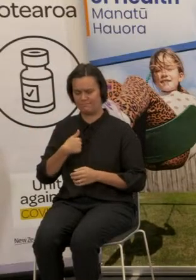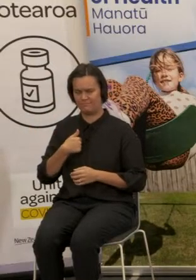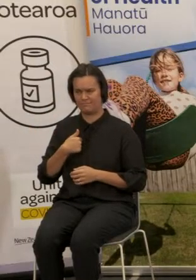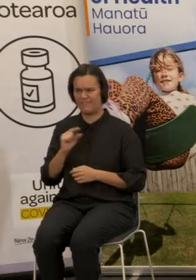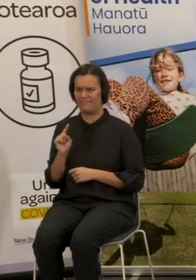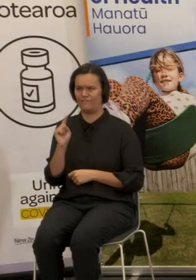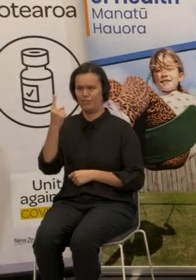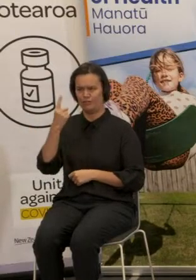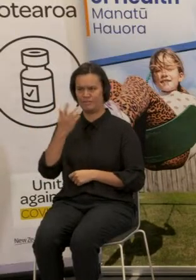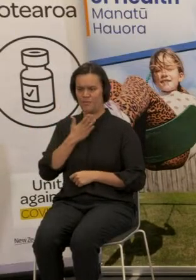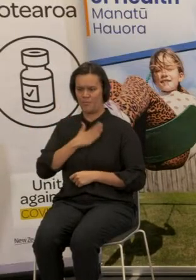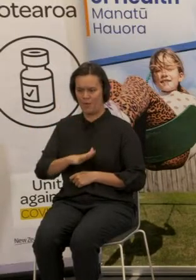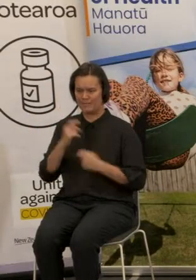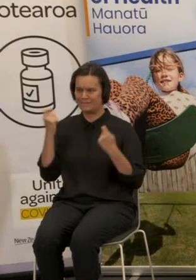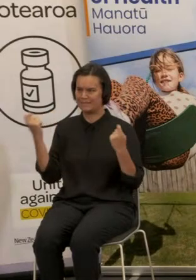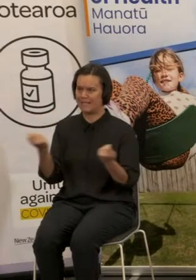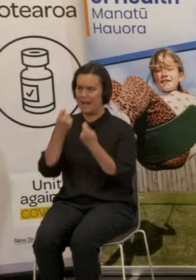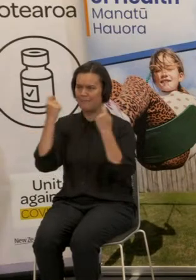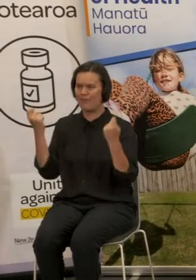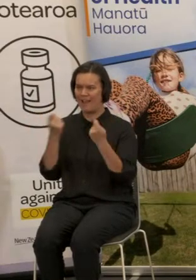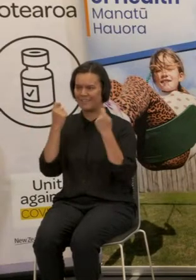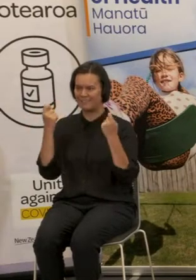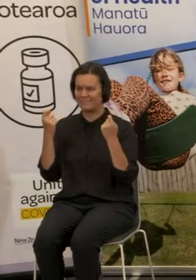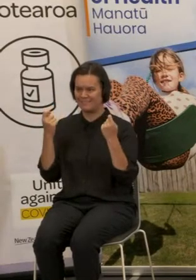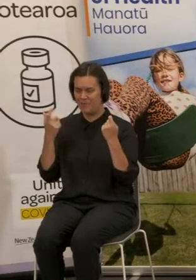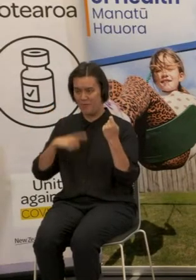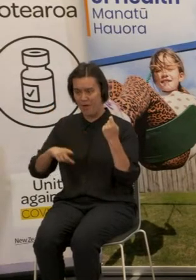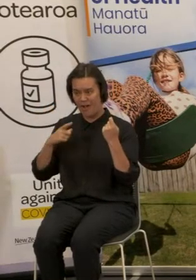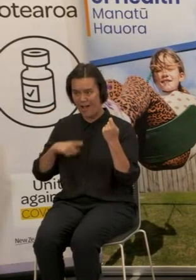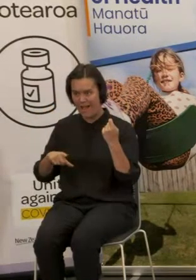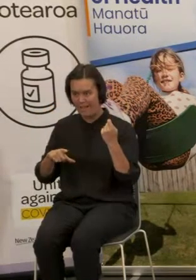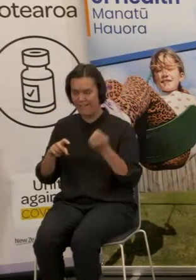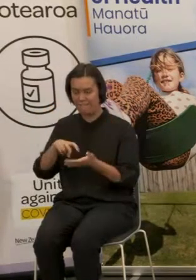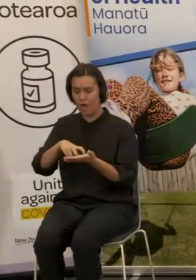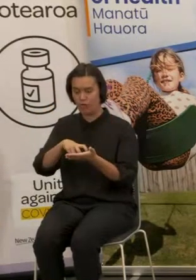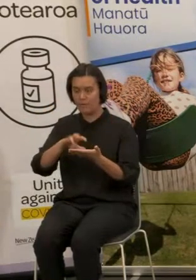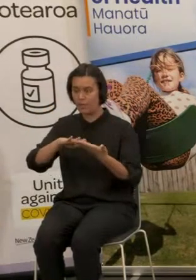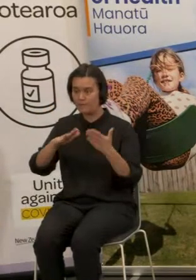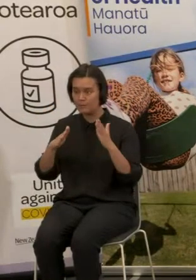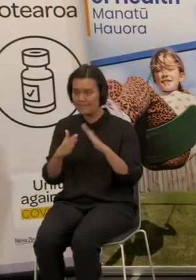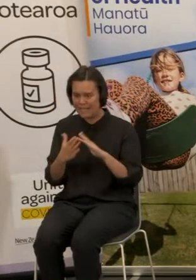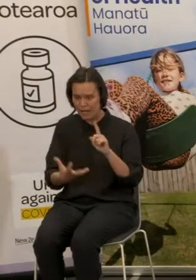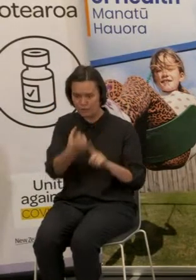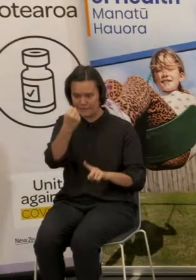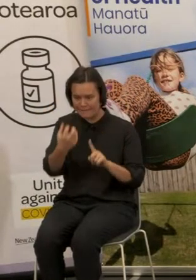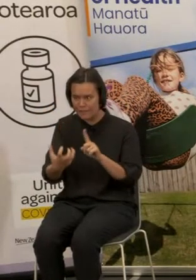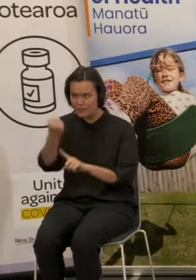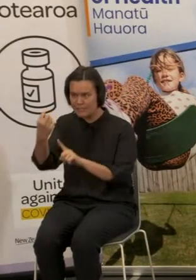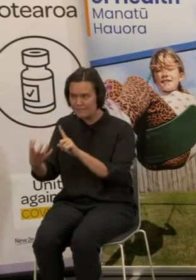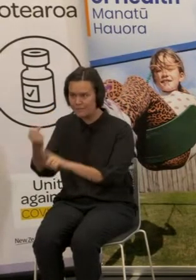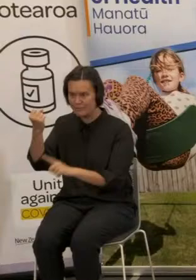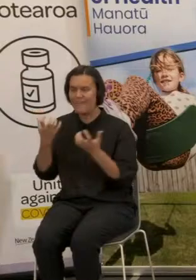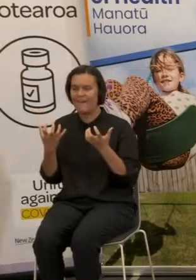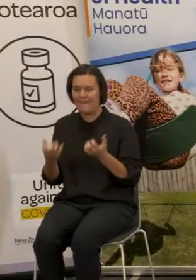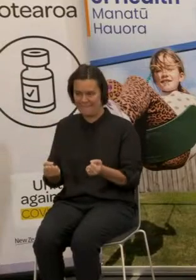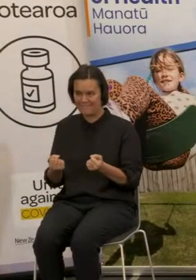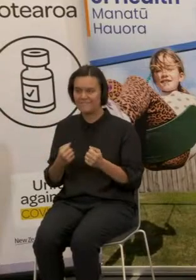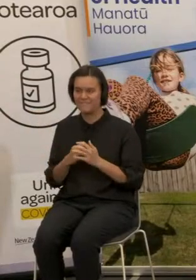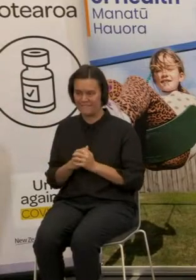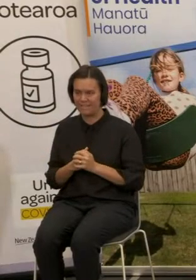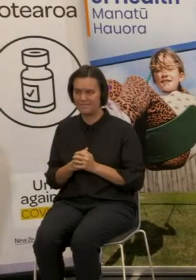just a bit of a celebration around all the firsts we're having in our vulnerable communities. I'm regularly on the phone